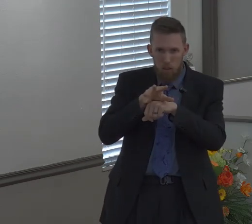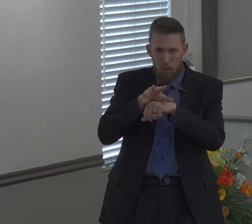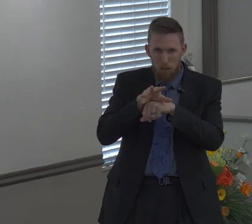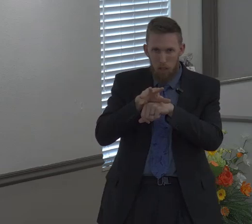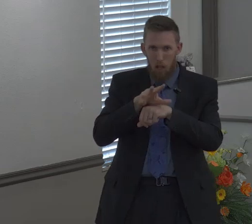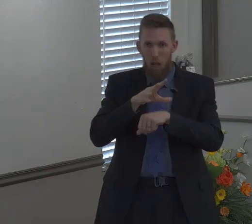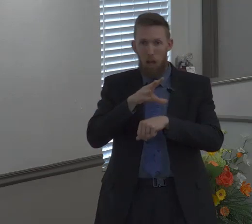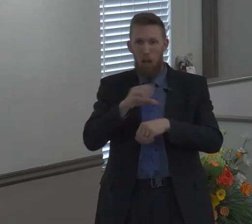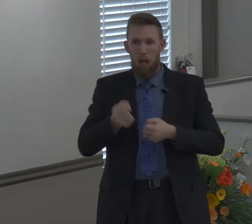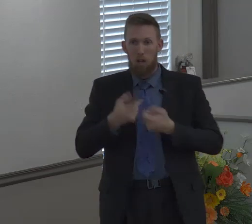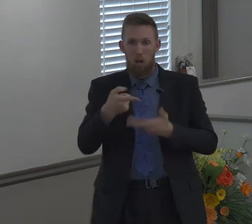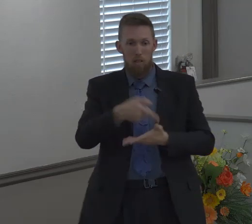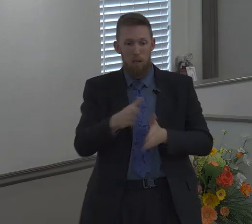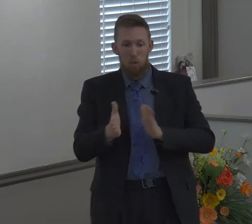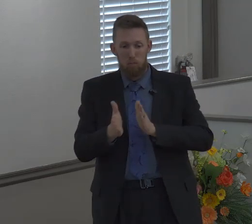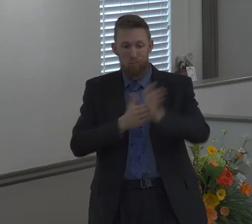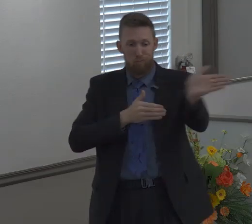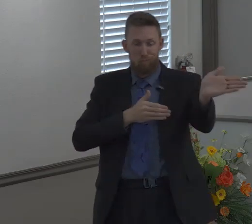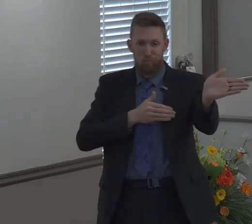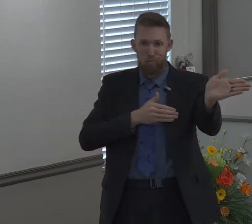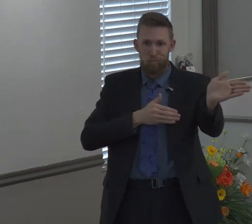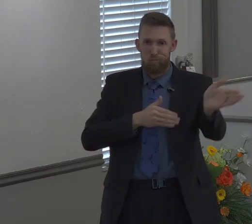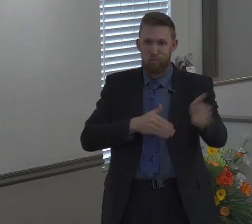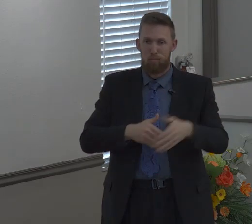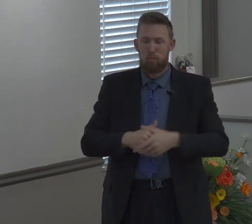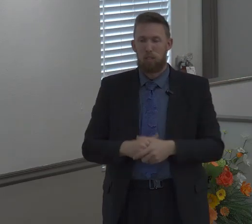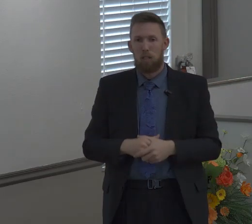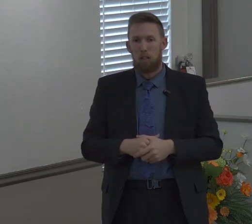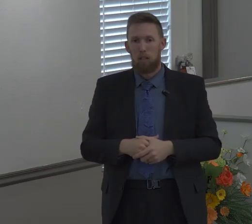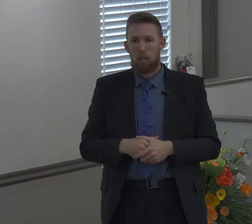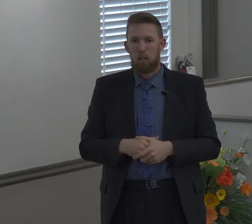to blow somebody completely out.